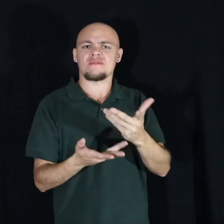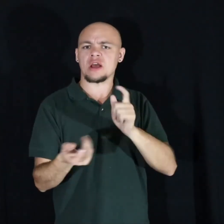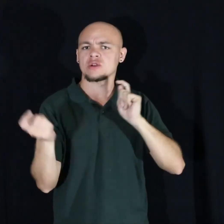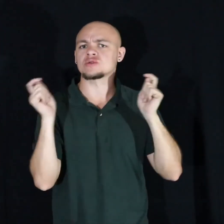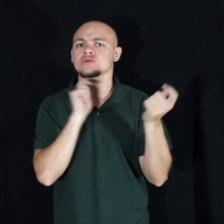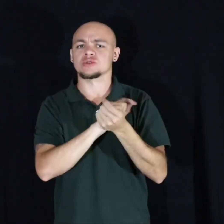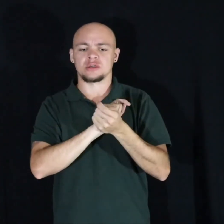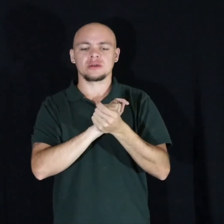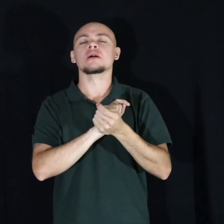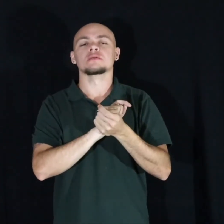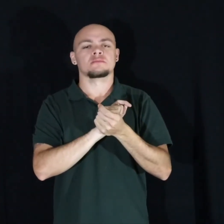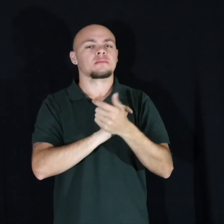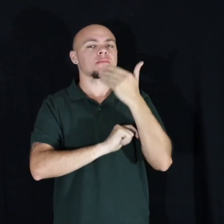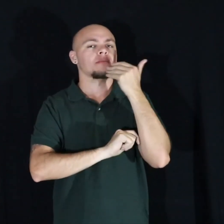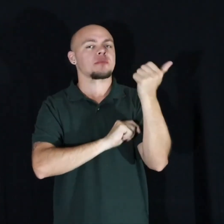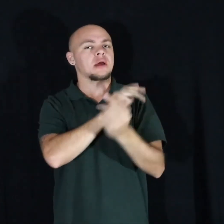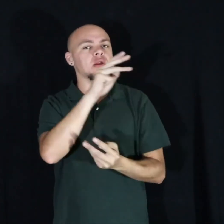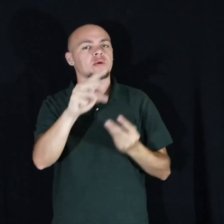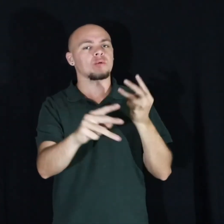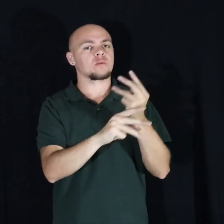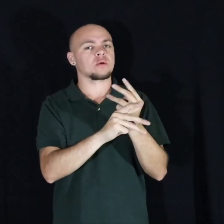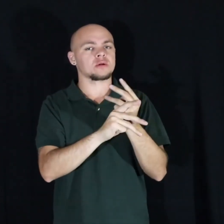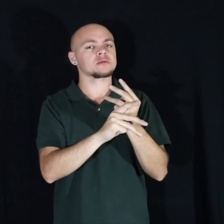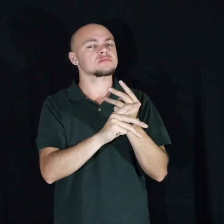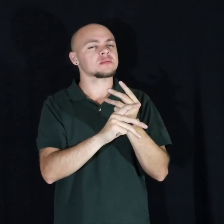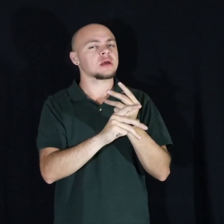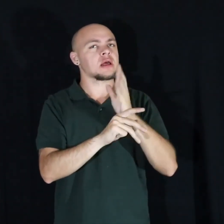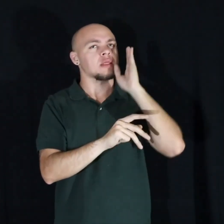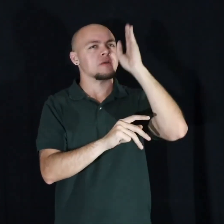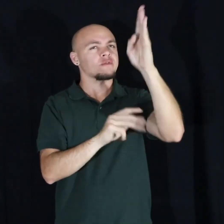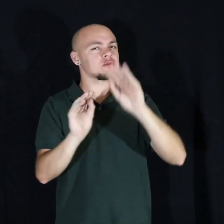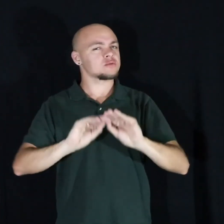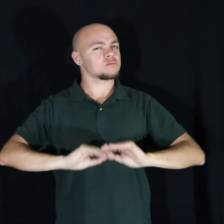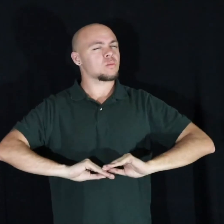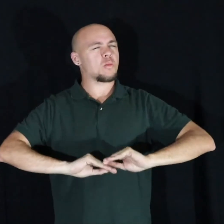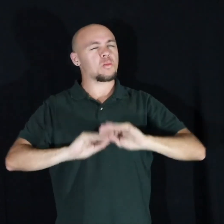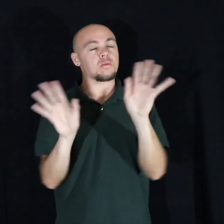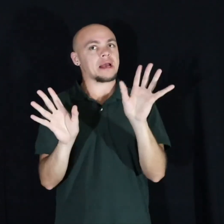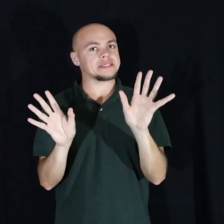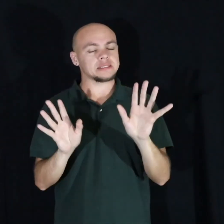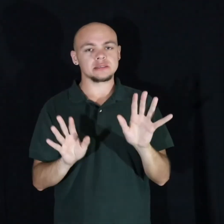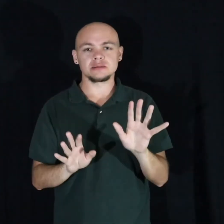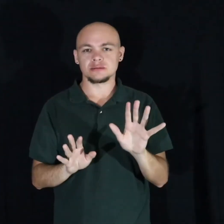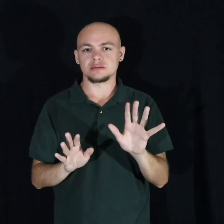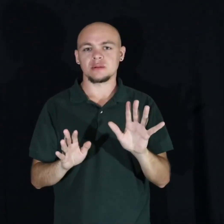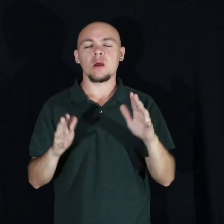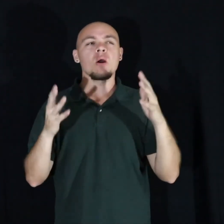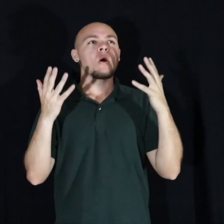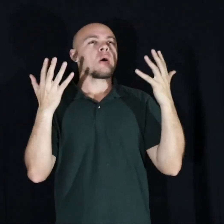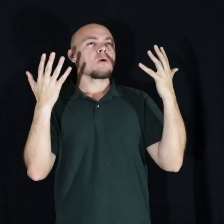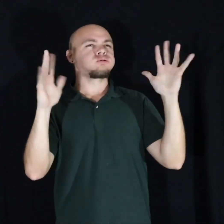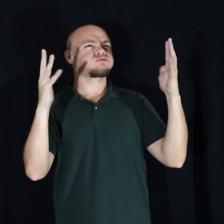create a better world and a brighter future. Thank you.